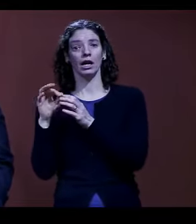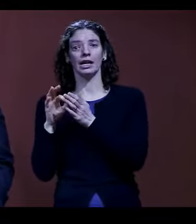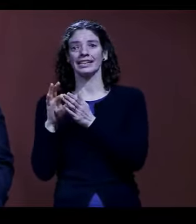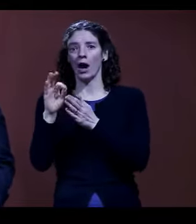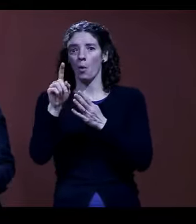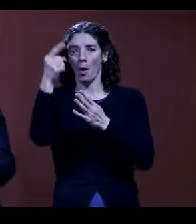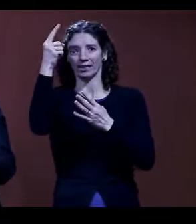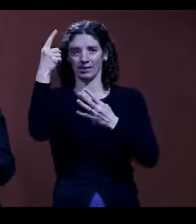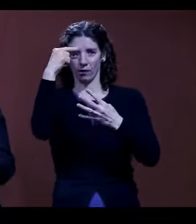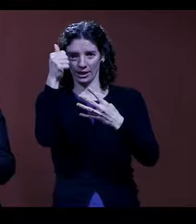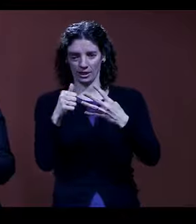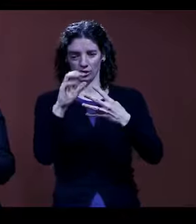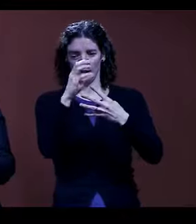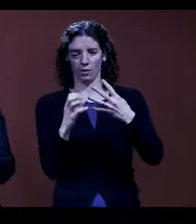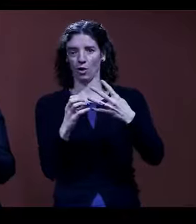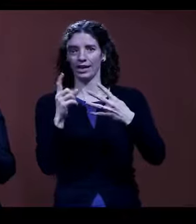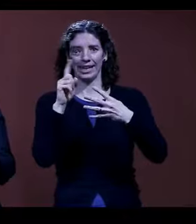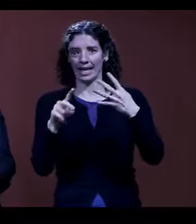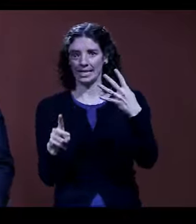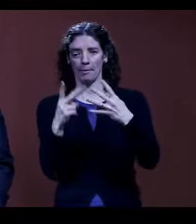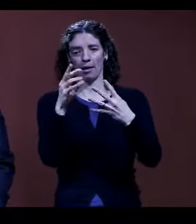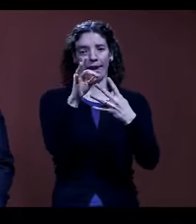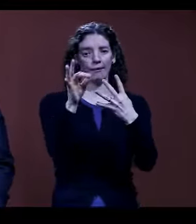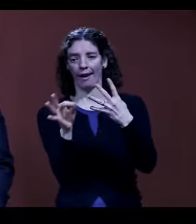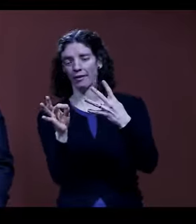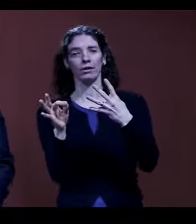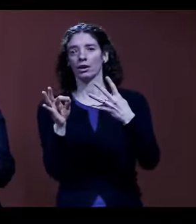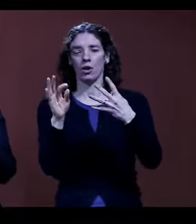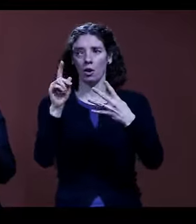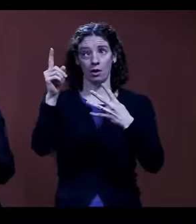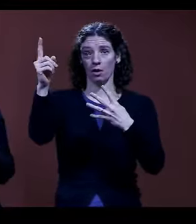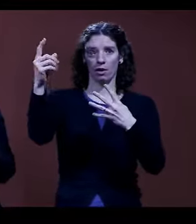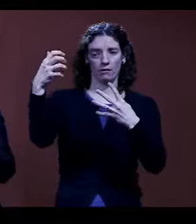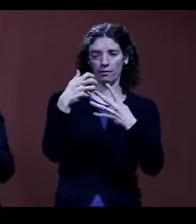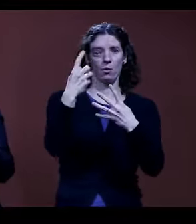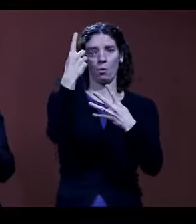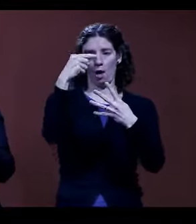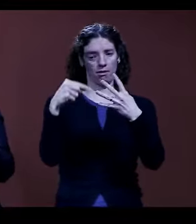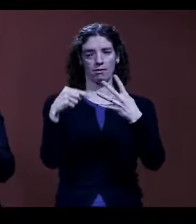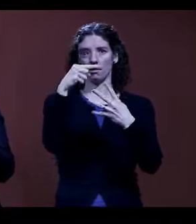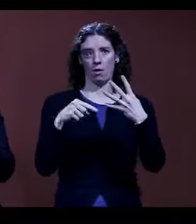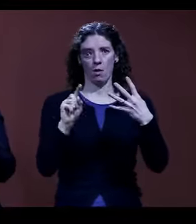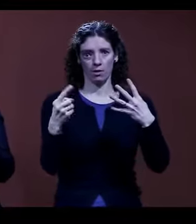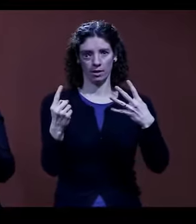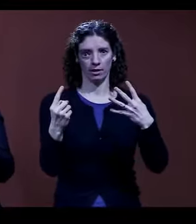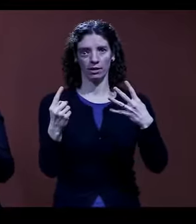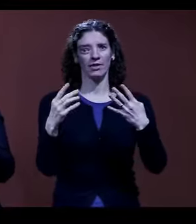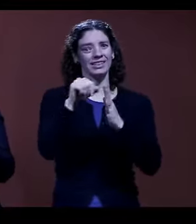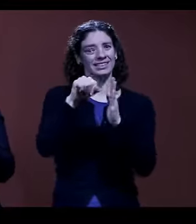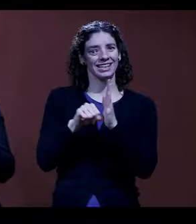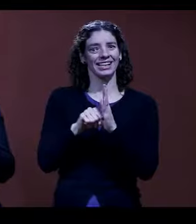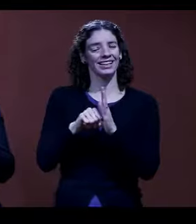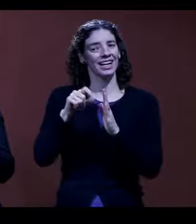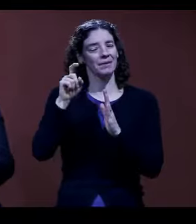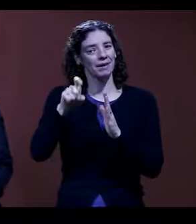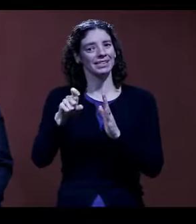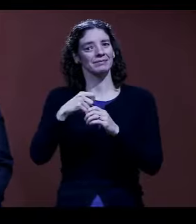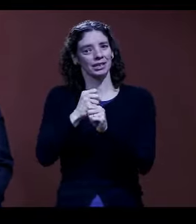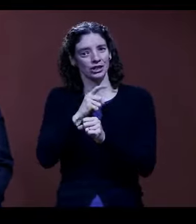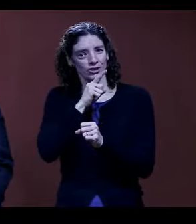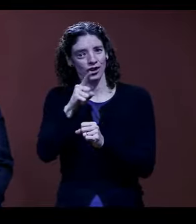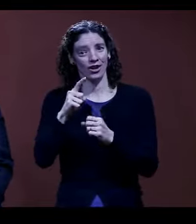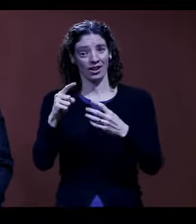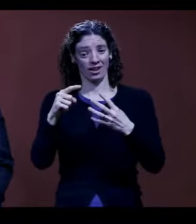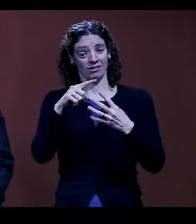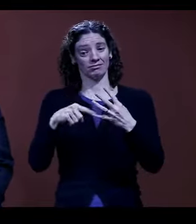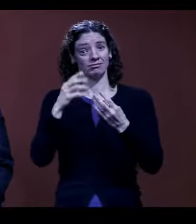The states are going to describe how they've ensured that the the survey data are valid and reliable, and that's an important piece to look for